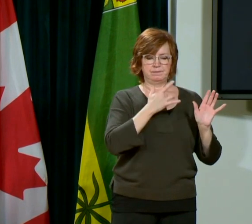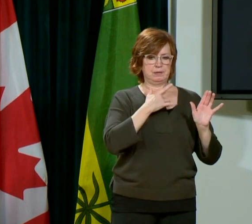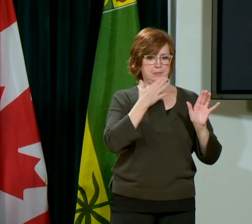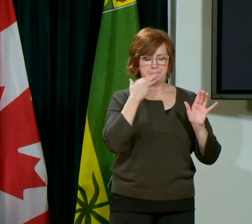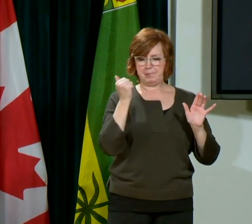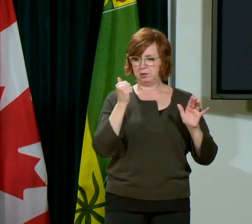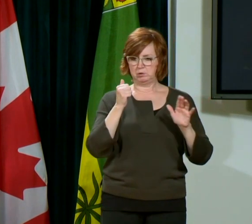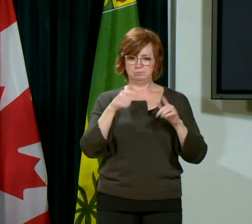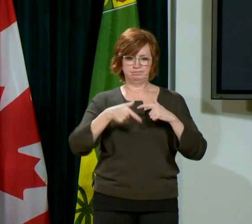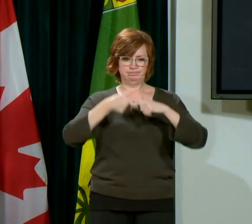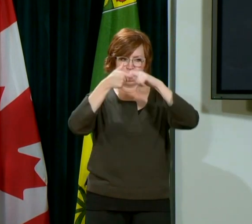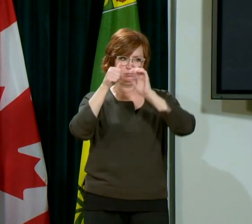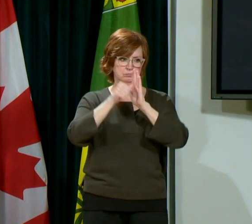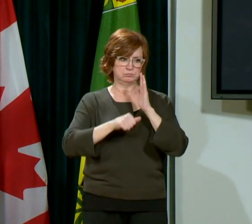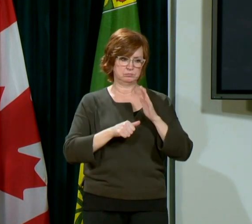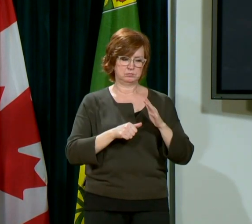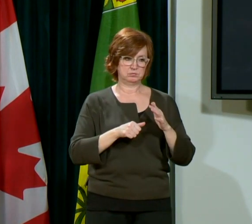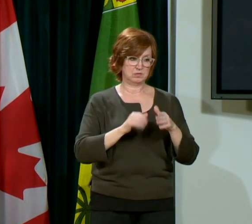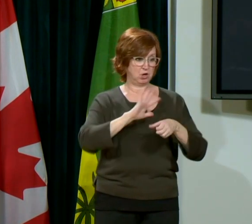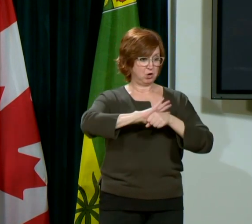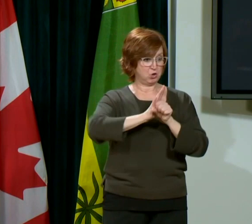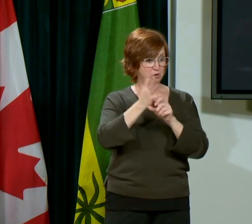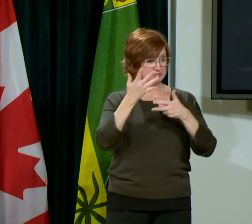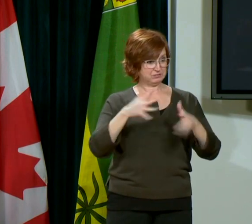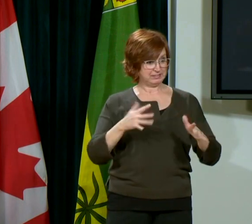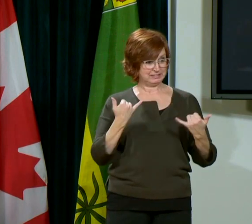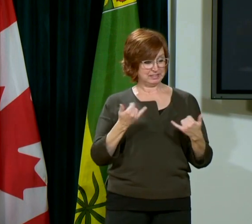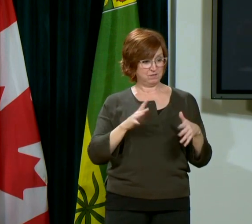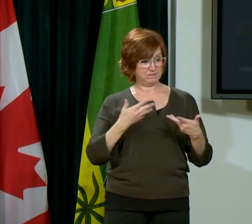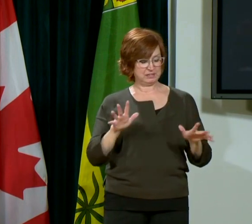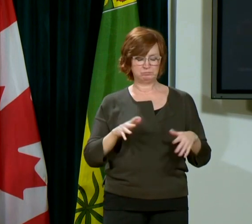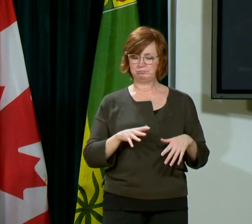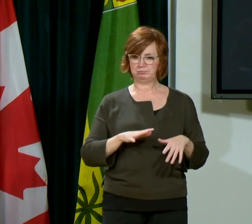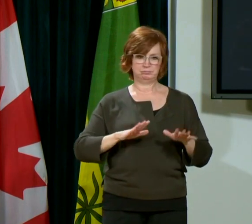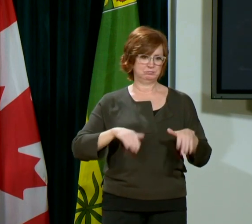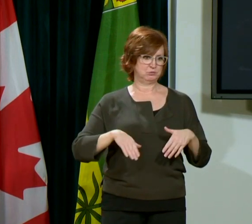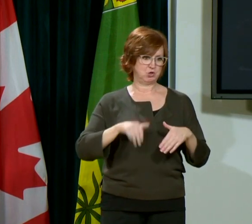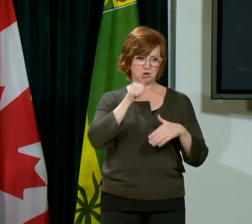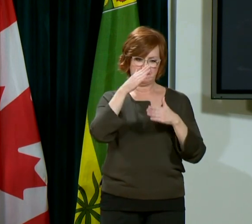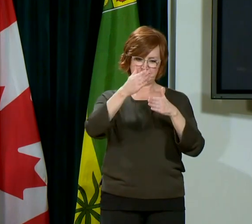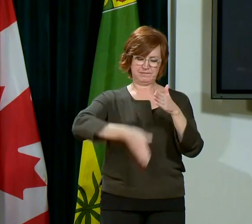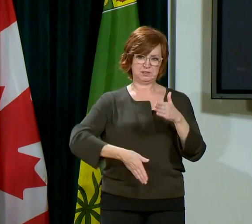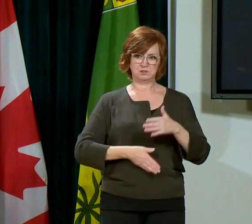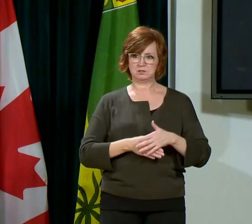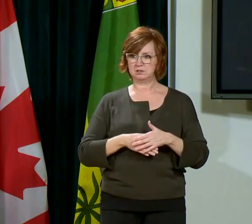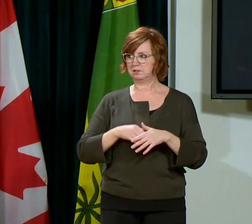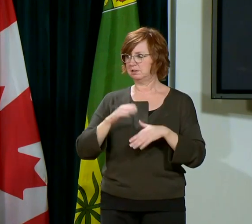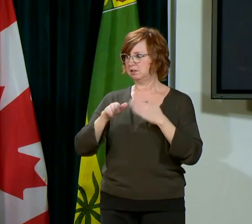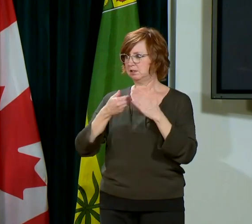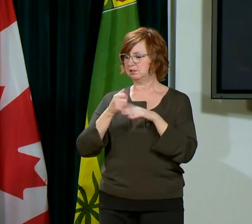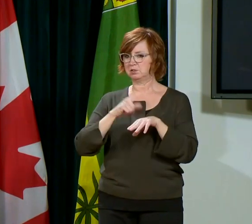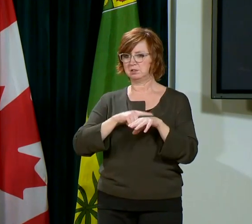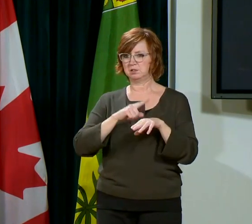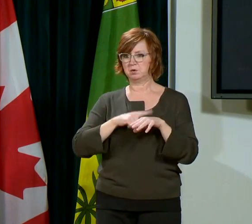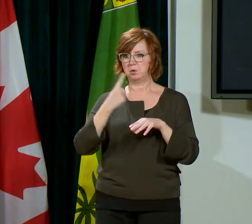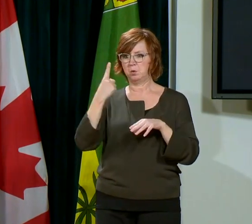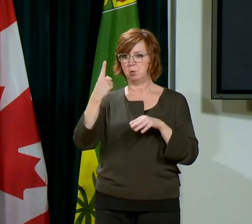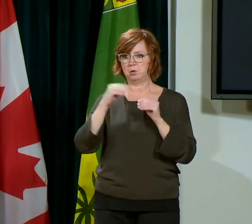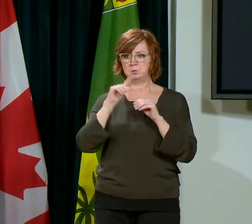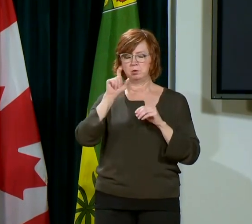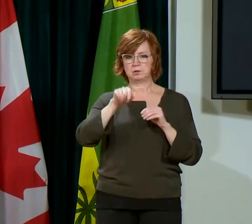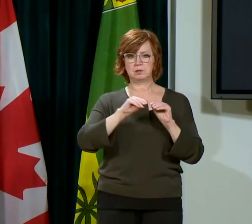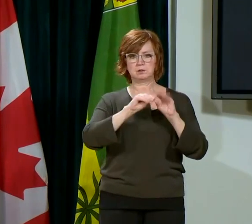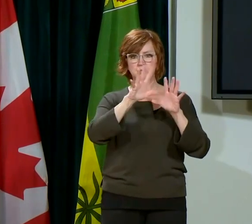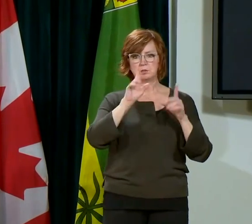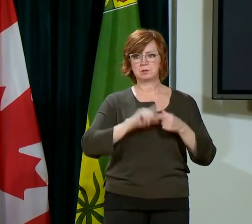probably will still be experiencing COVID as we start gearing up the system slowly. That's all the time we have for questions. Thank you. One more